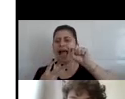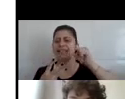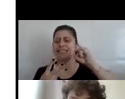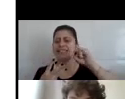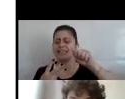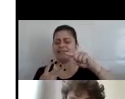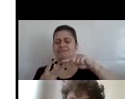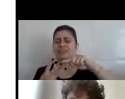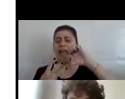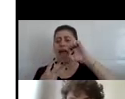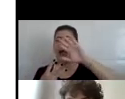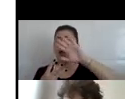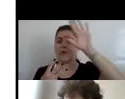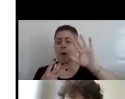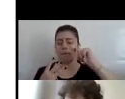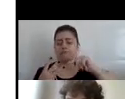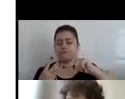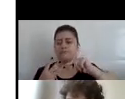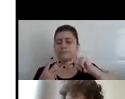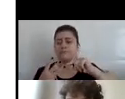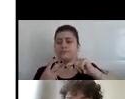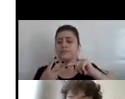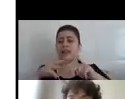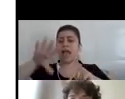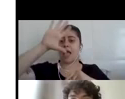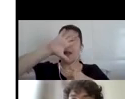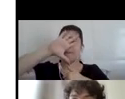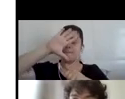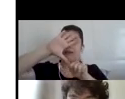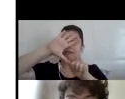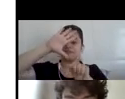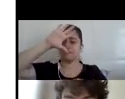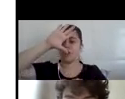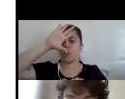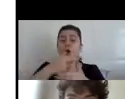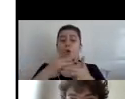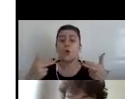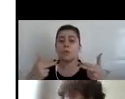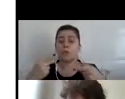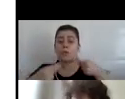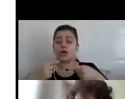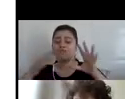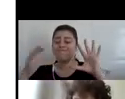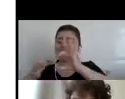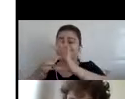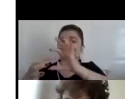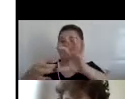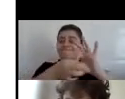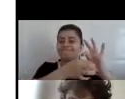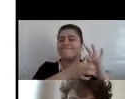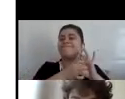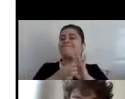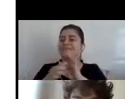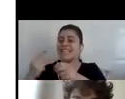some food policies that create, let's say, a connection among the city and the surroundings, among the cities and the